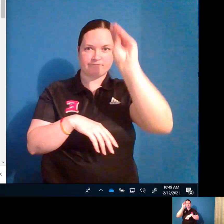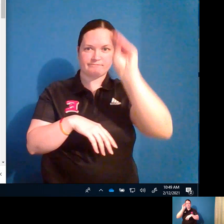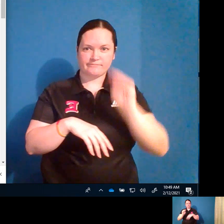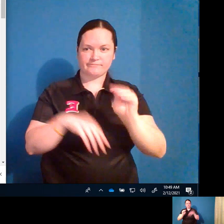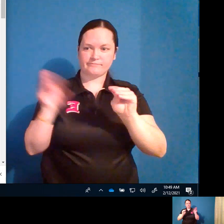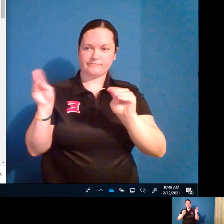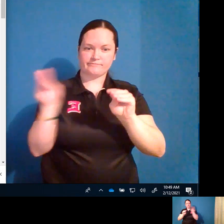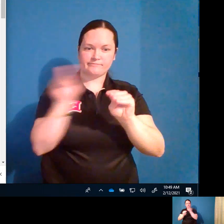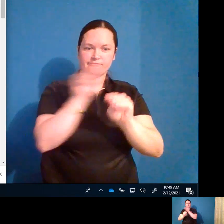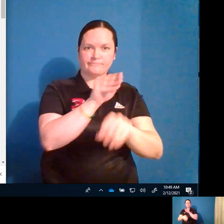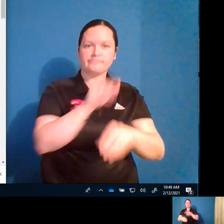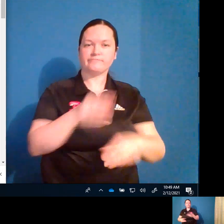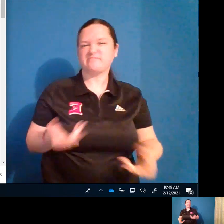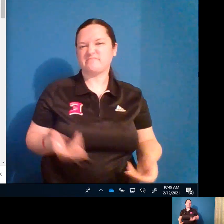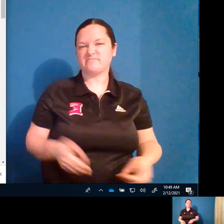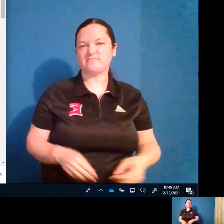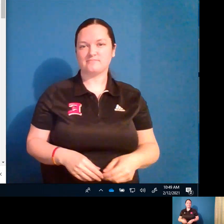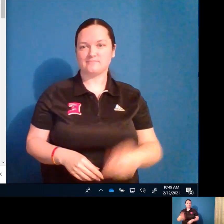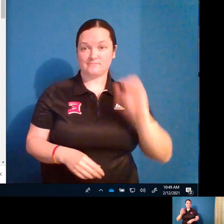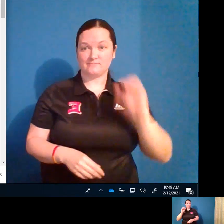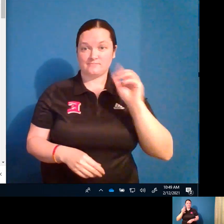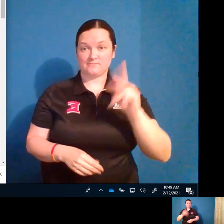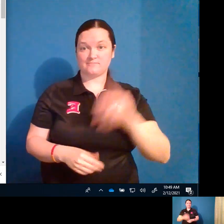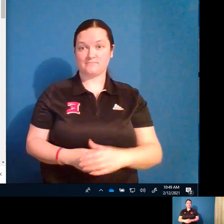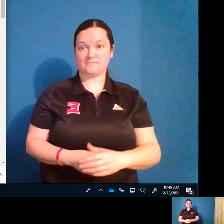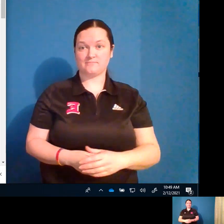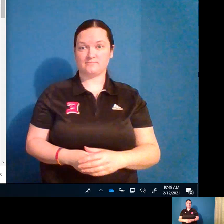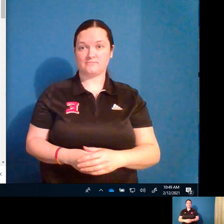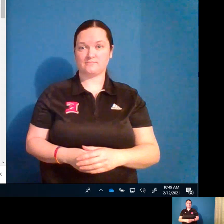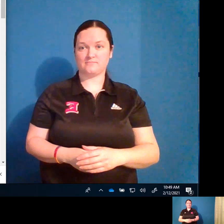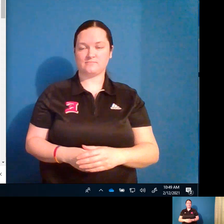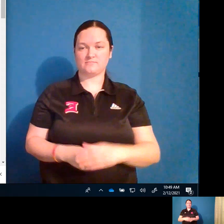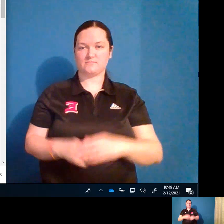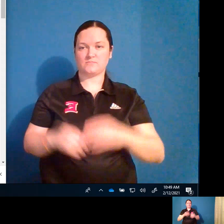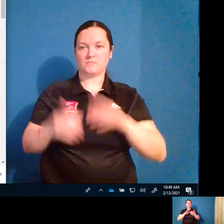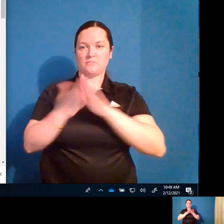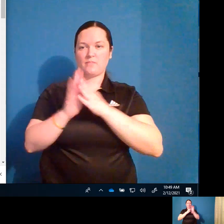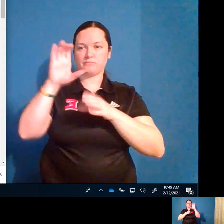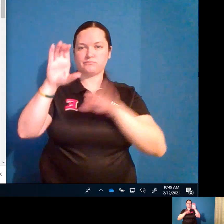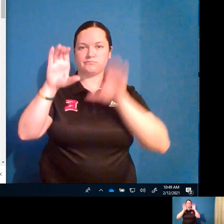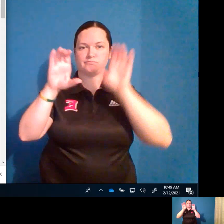come in and I come down. There's 5,